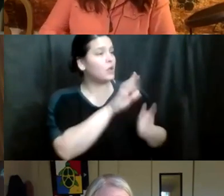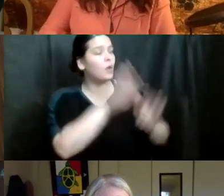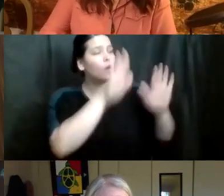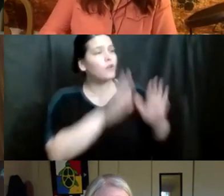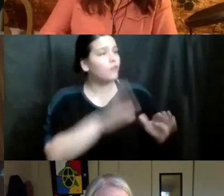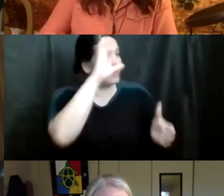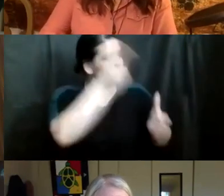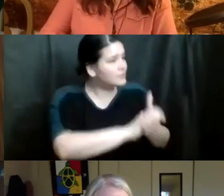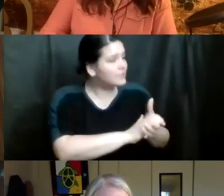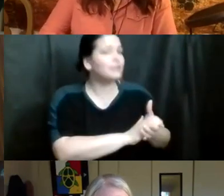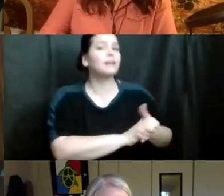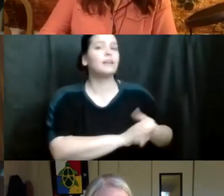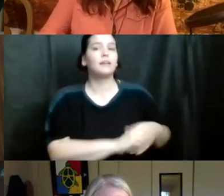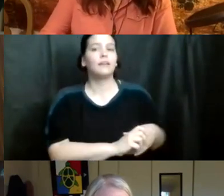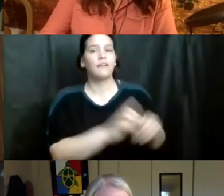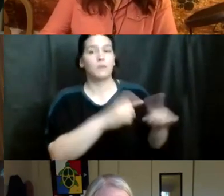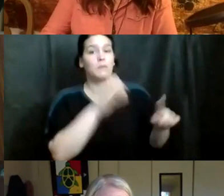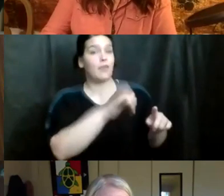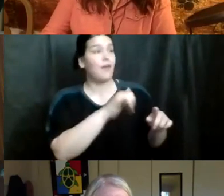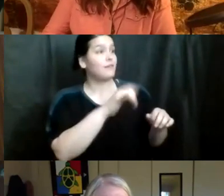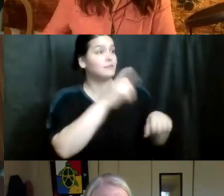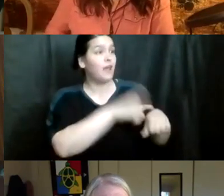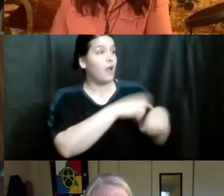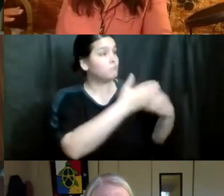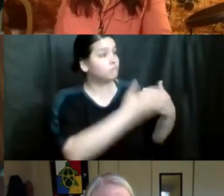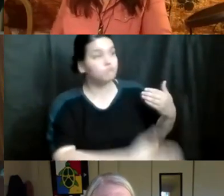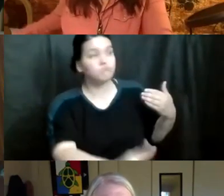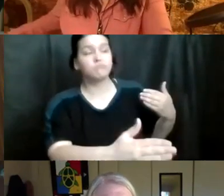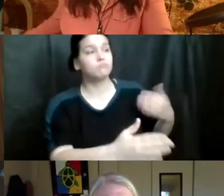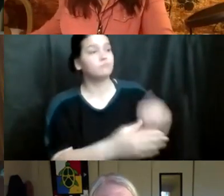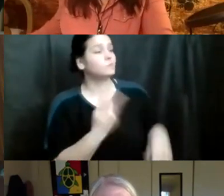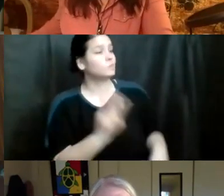husband, and from that point on, we've,